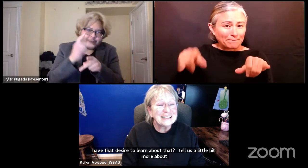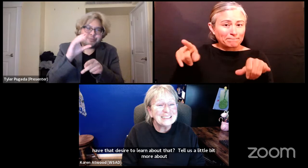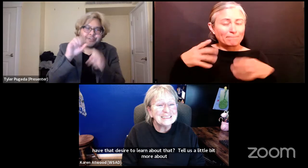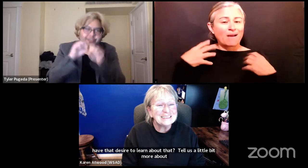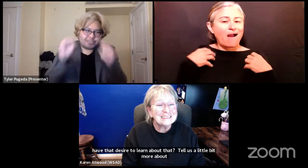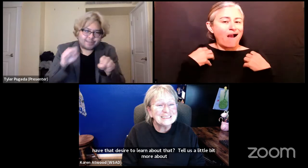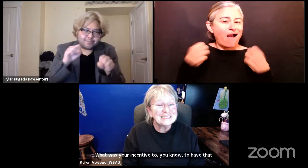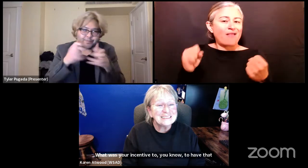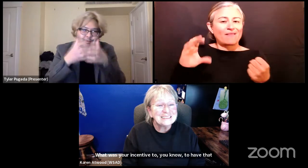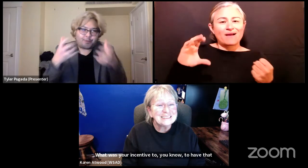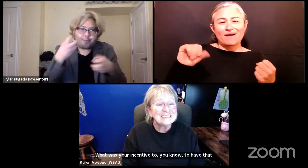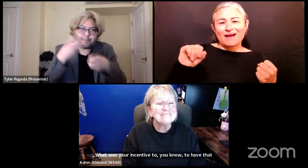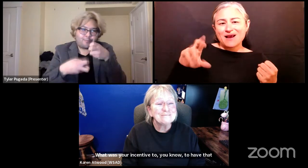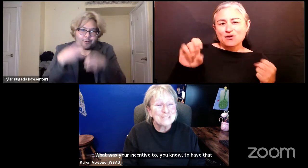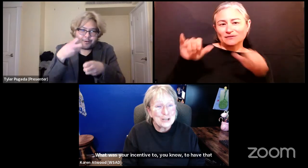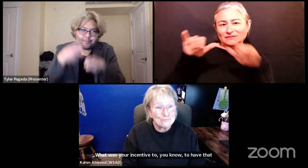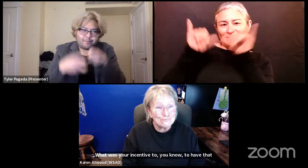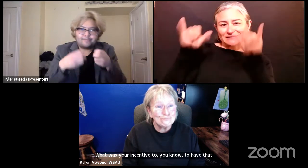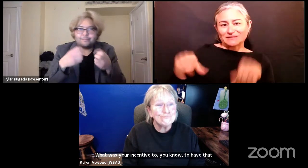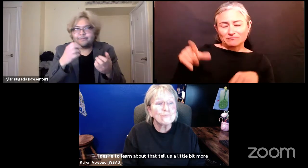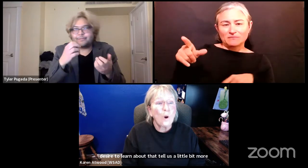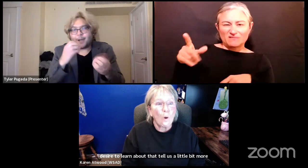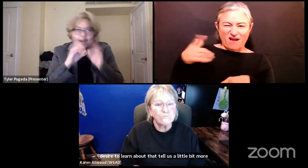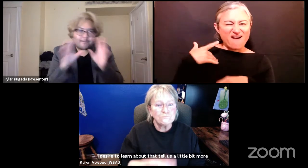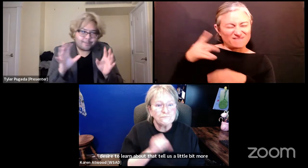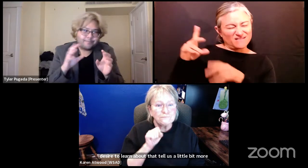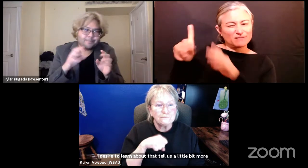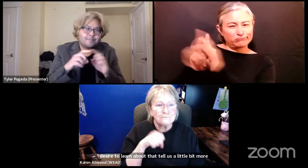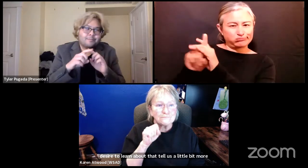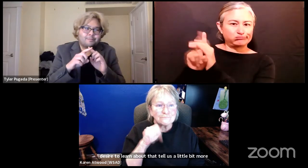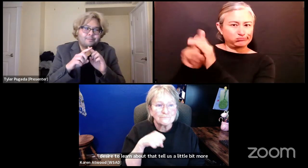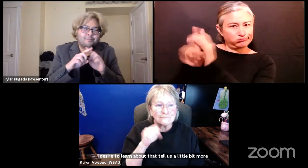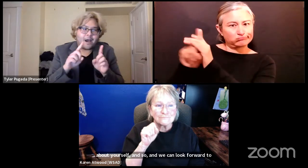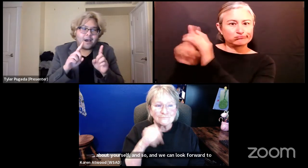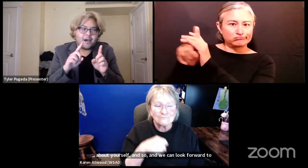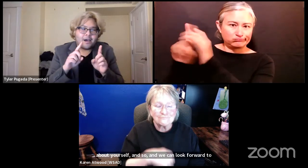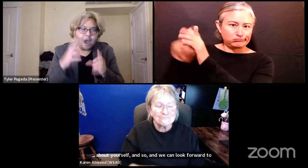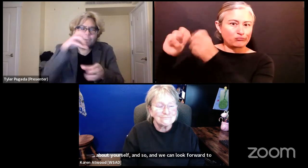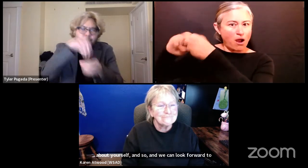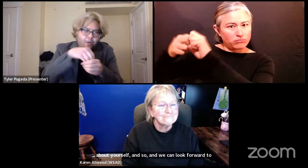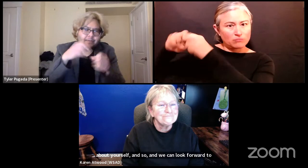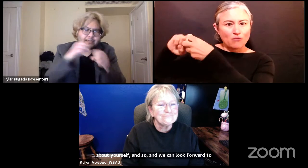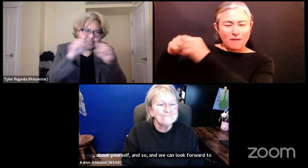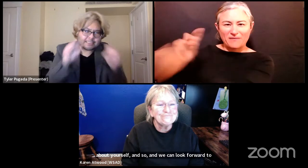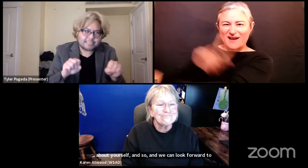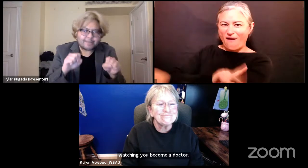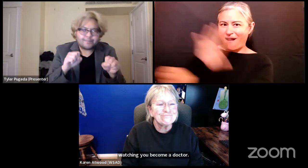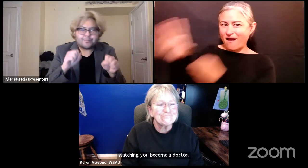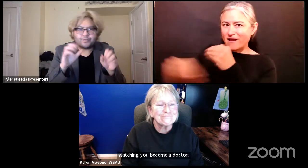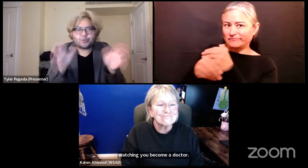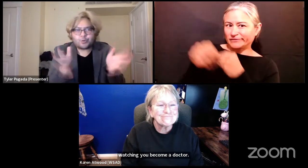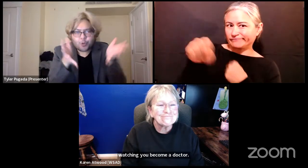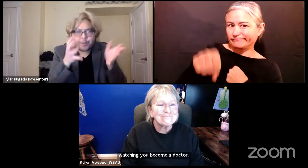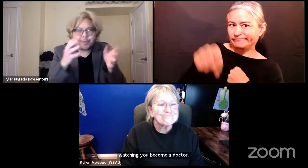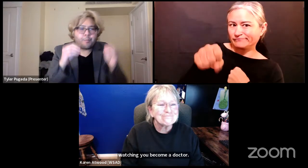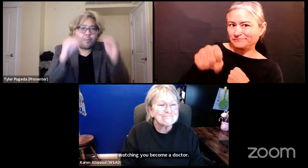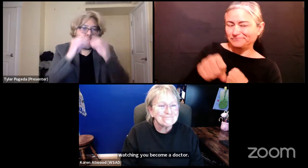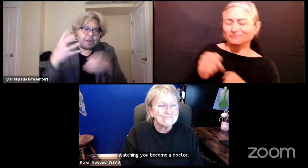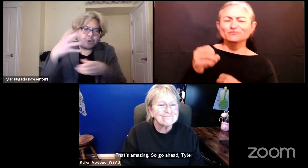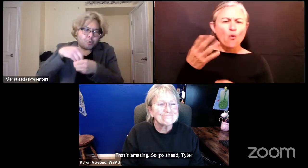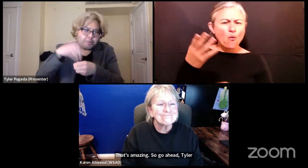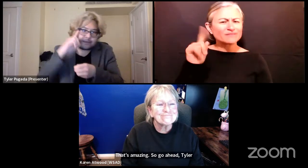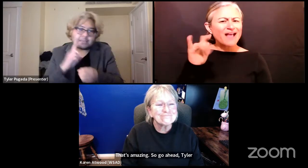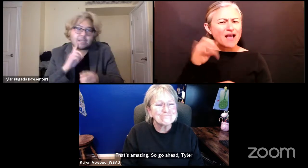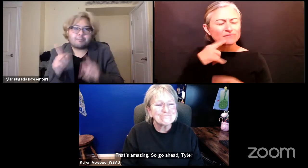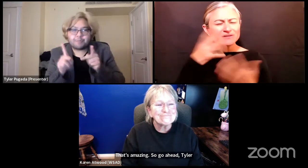and get it more in the system and the healthcare system as a whole, because it is a problem, for